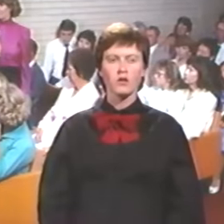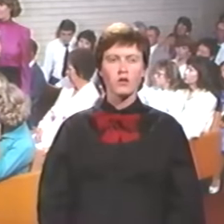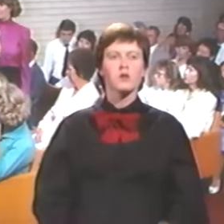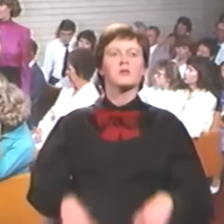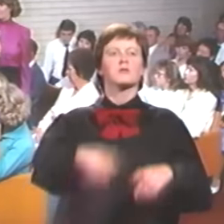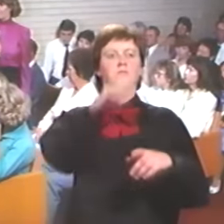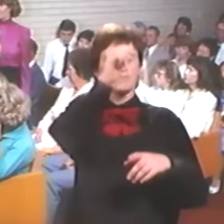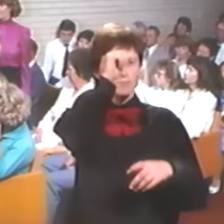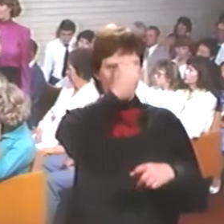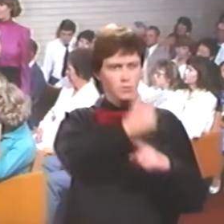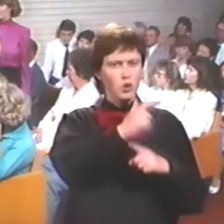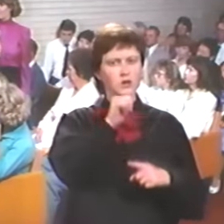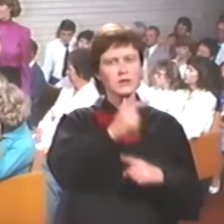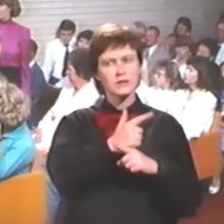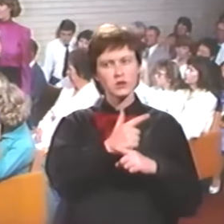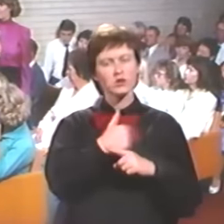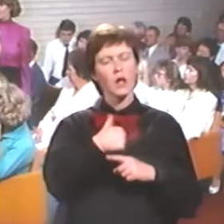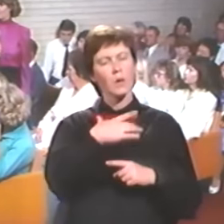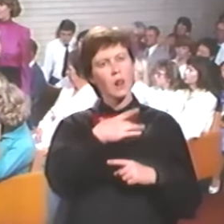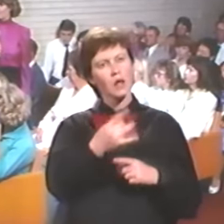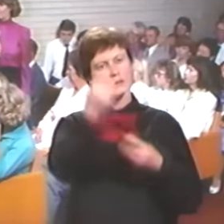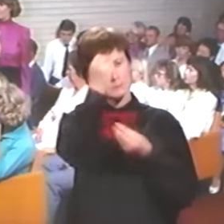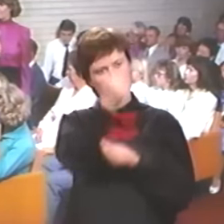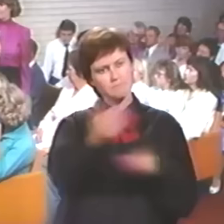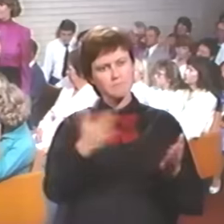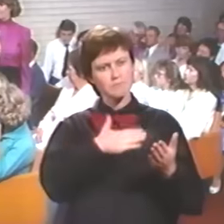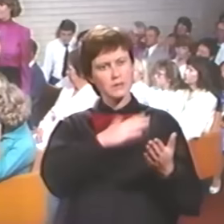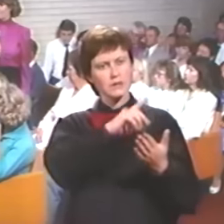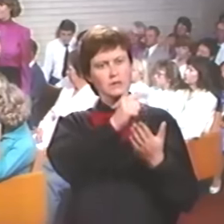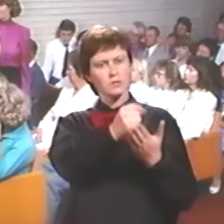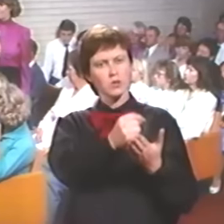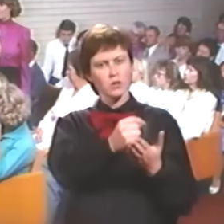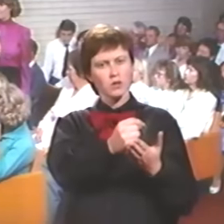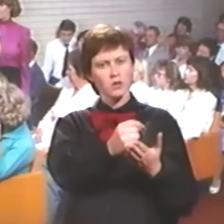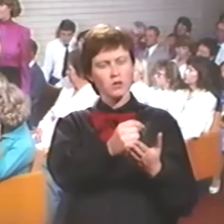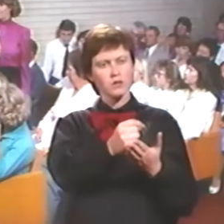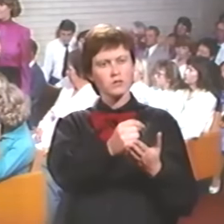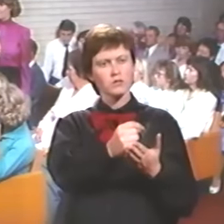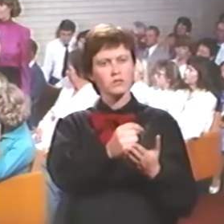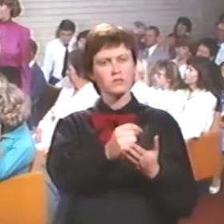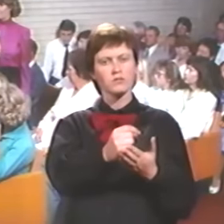Brothers and sisters, I'd like to bear my testimony. I know.